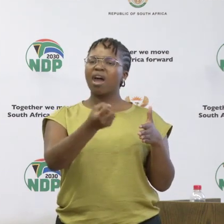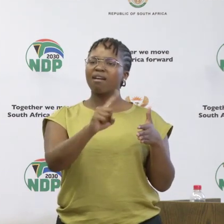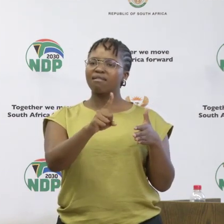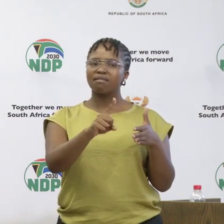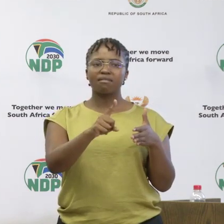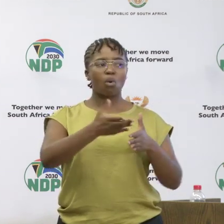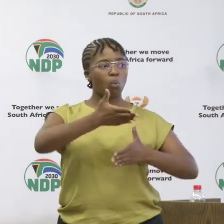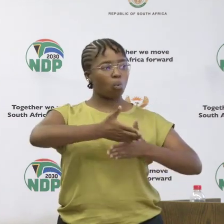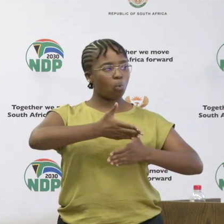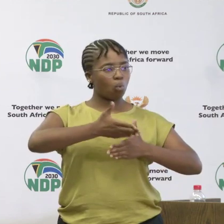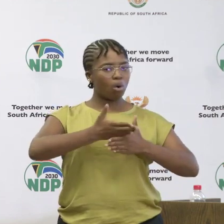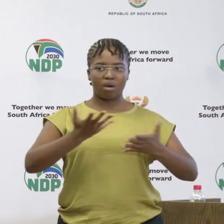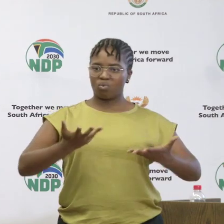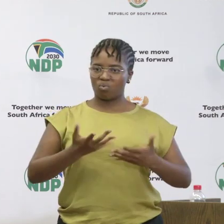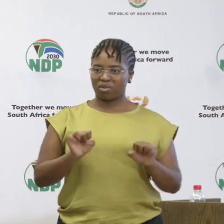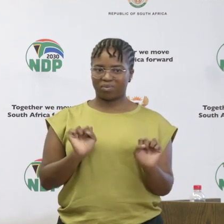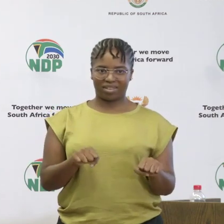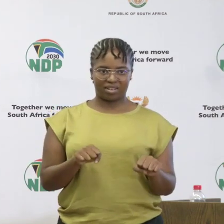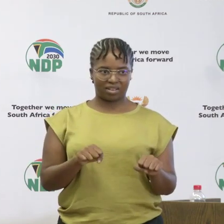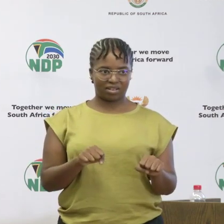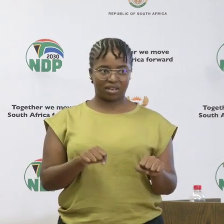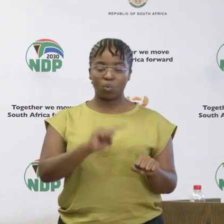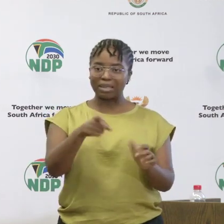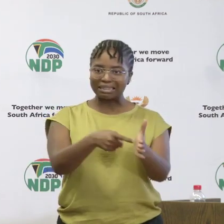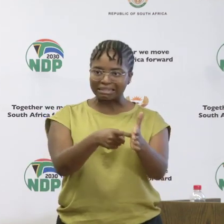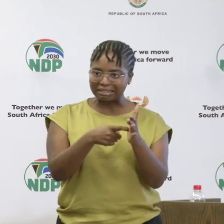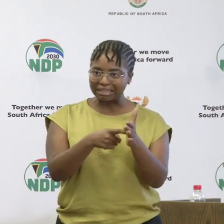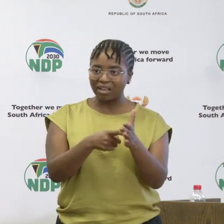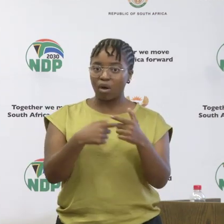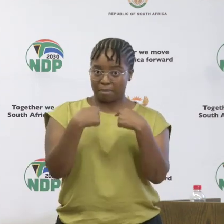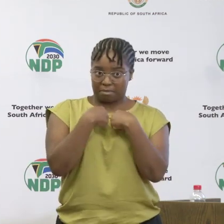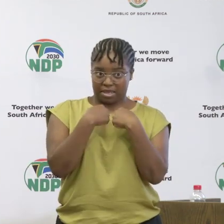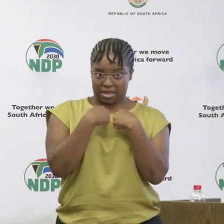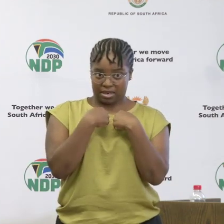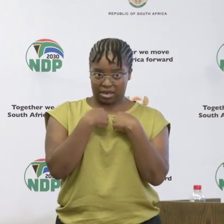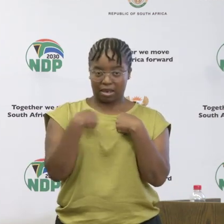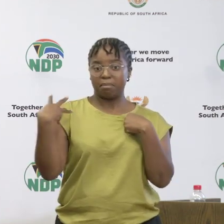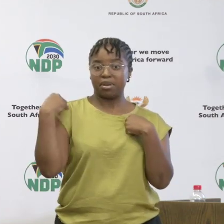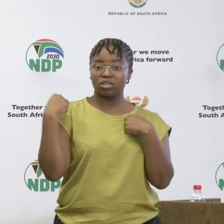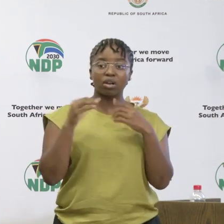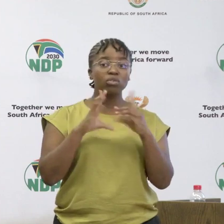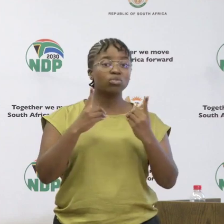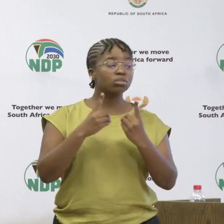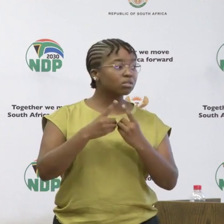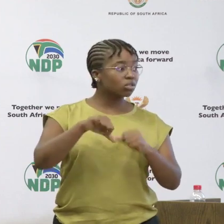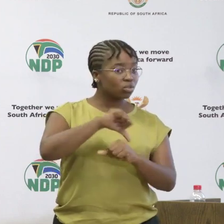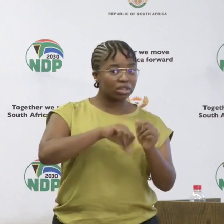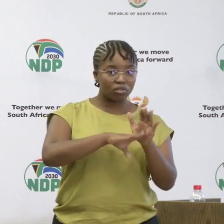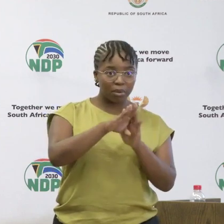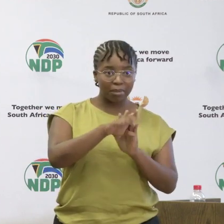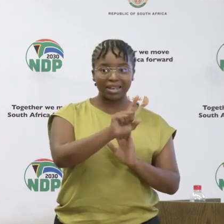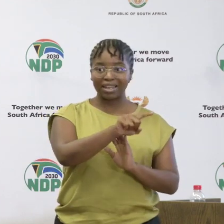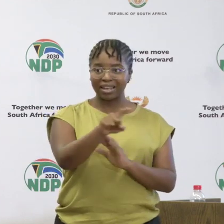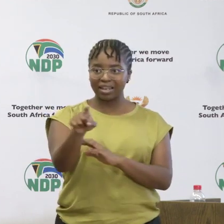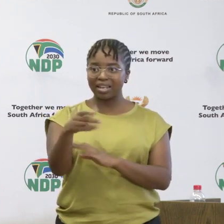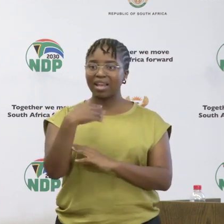of our work, and therefore it is a request from myself and the department that those that are continuing